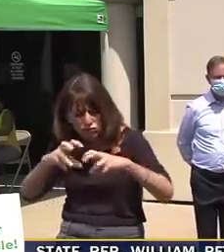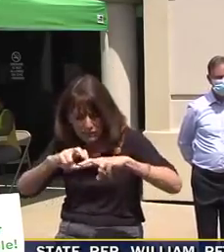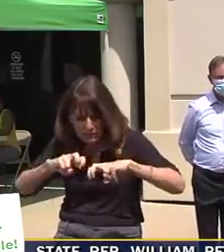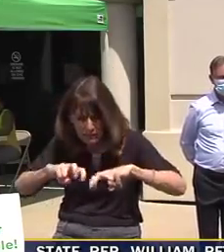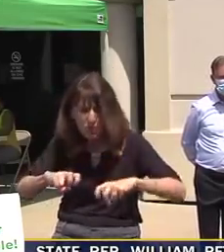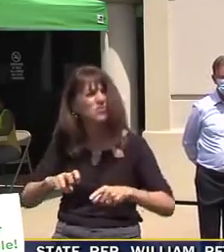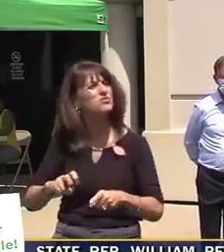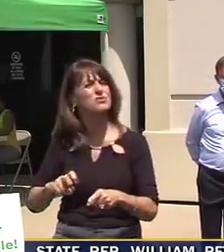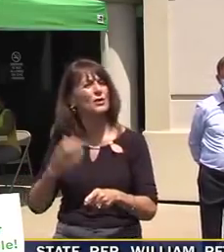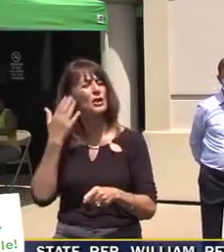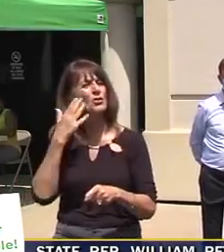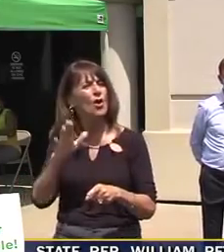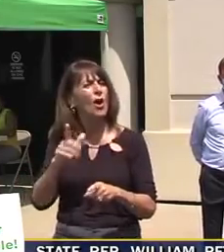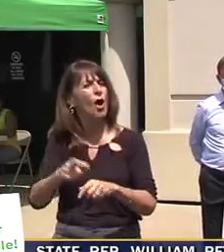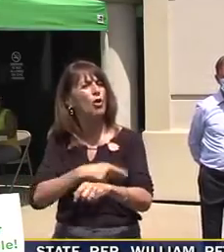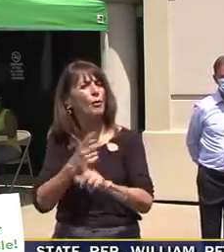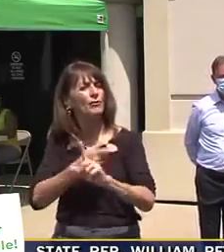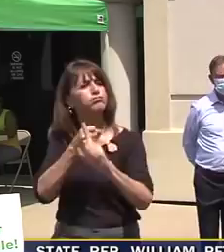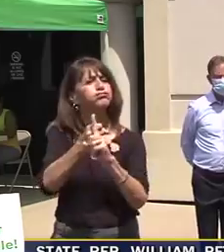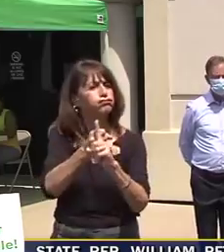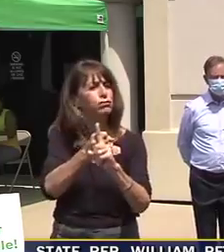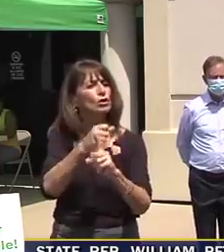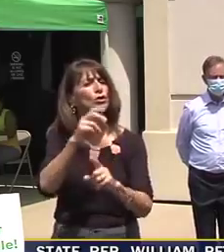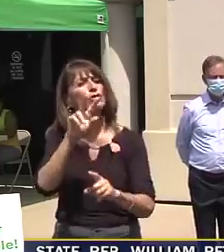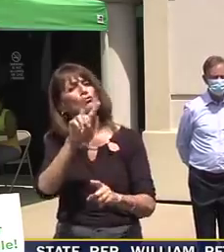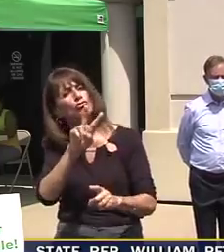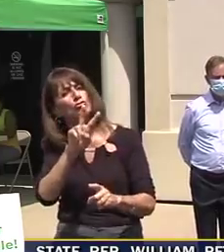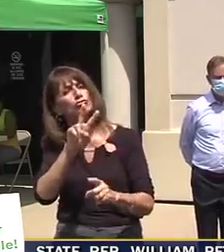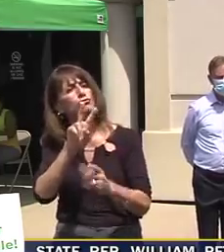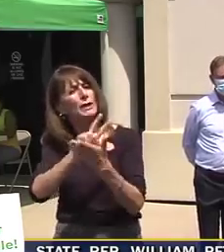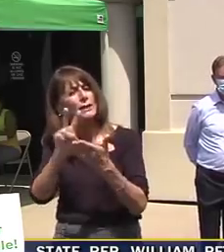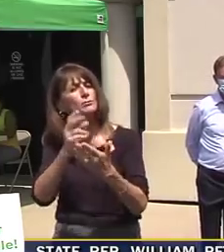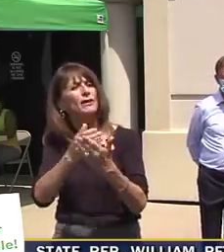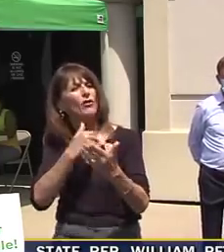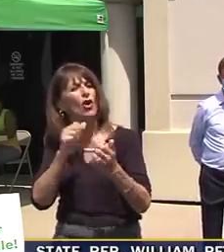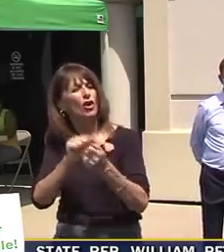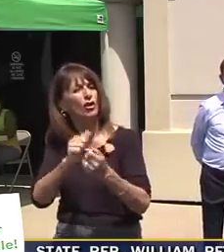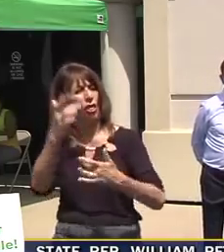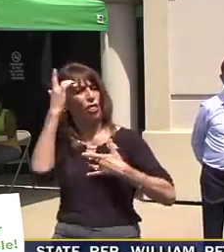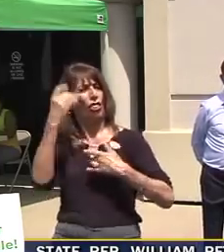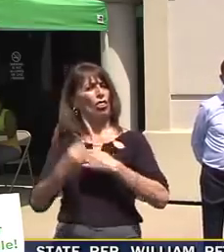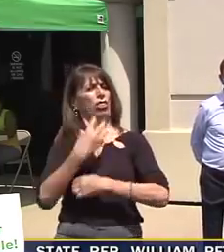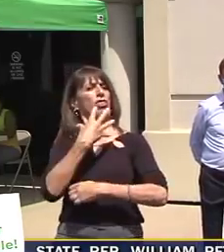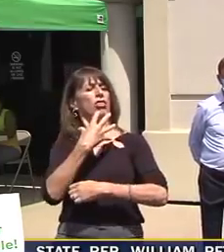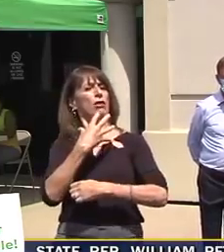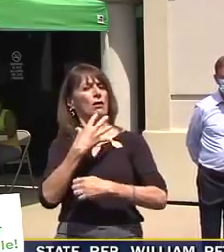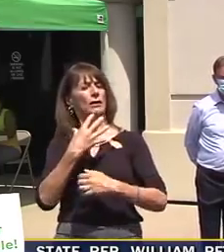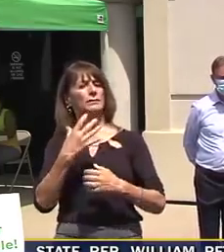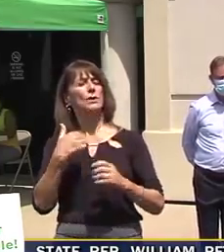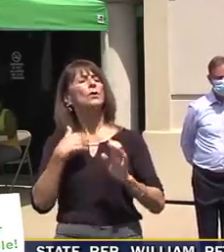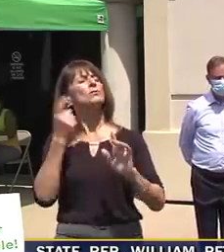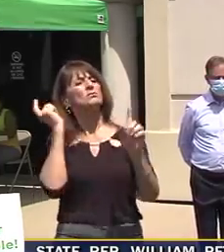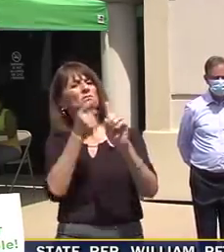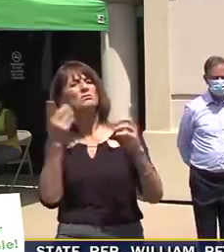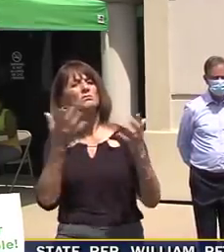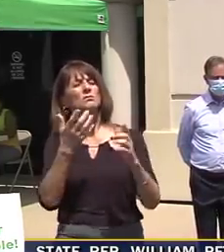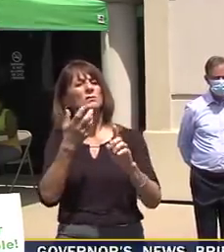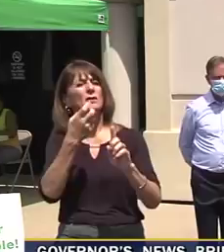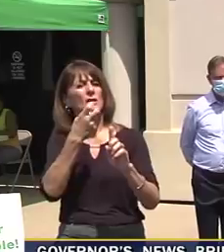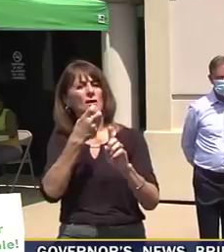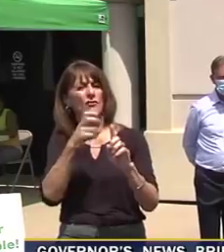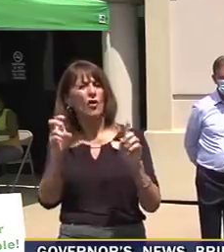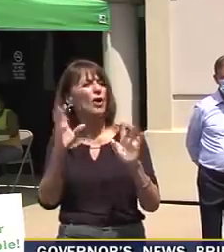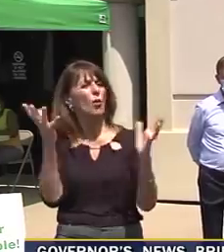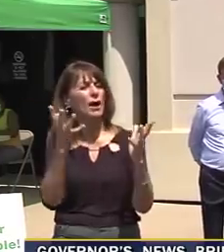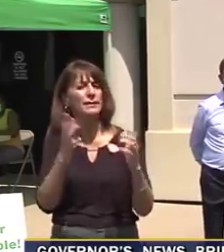understand there was a 2 to 14 day pre-symptomatic incubation period. So the simple things, so avoiding tightly